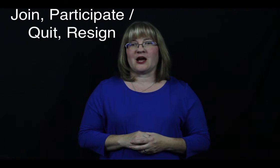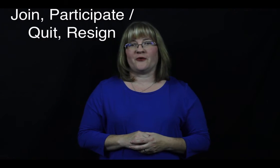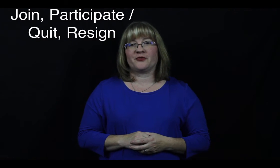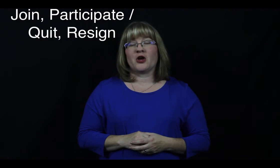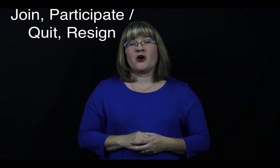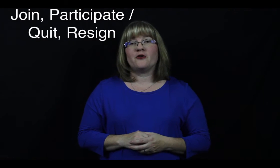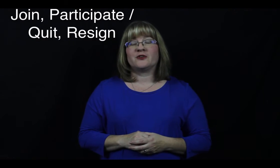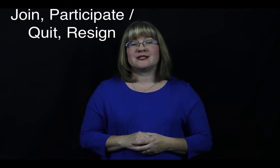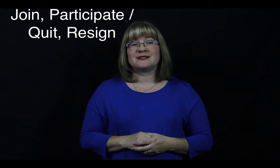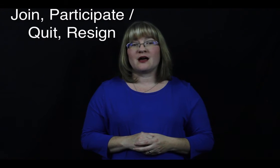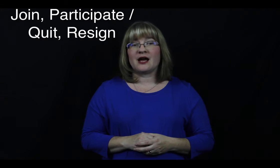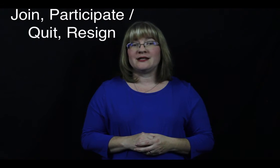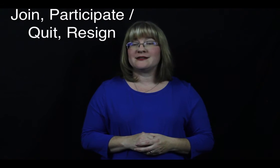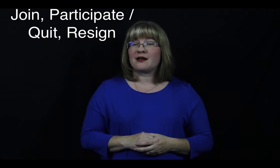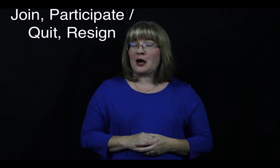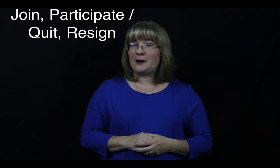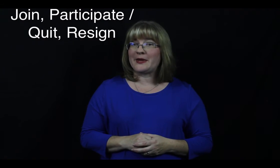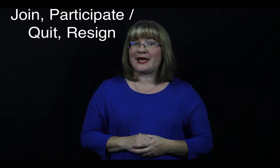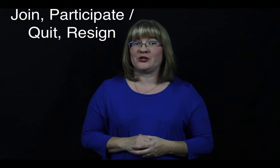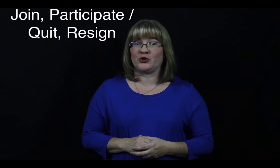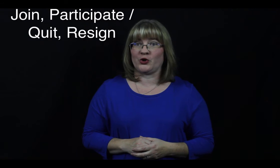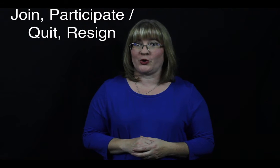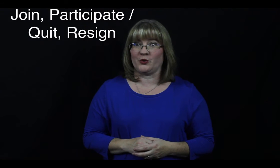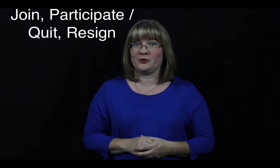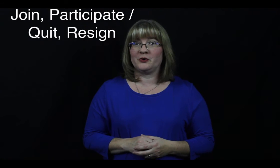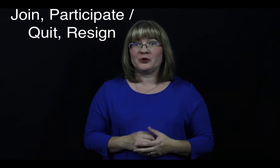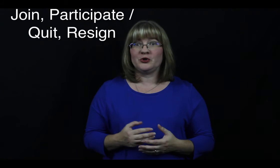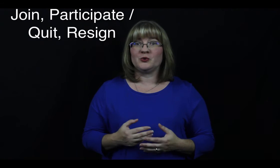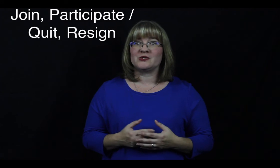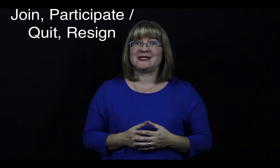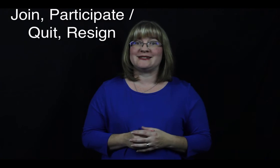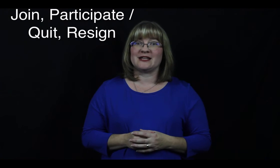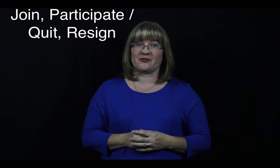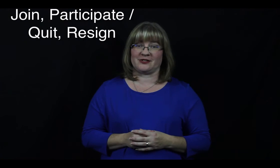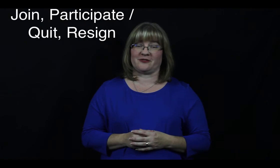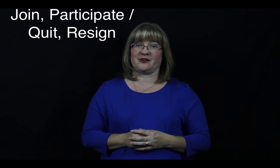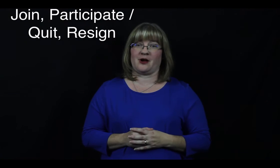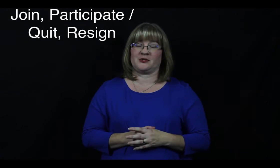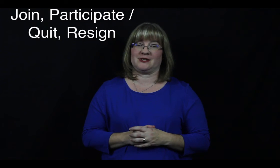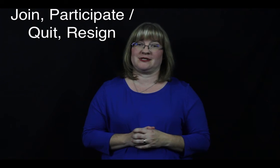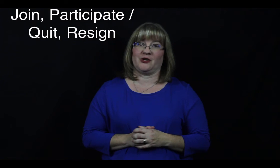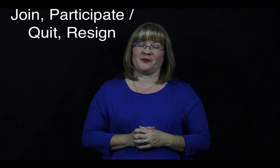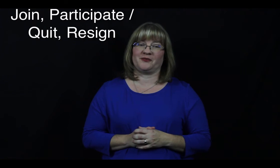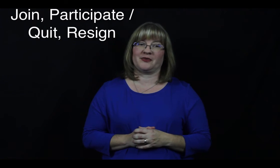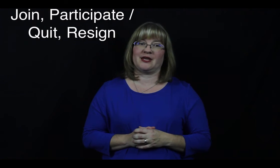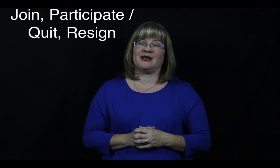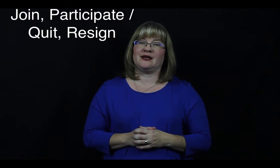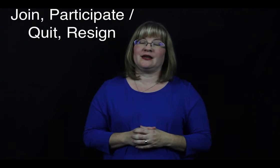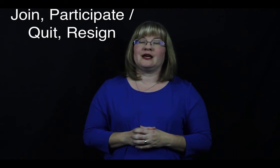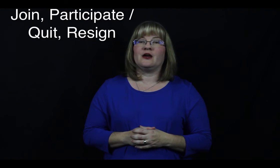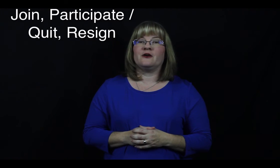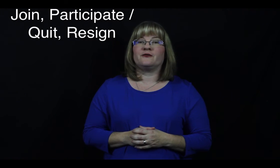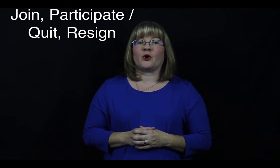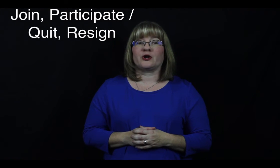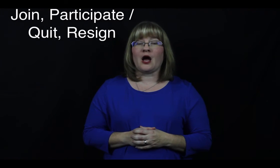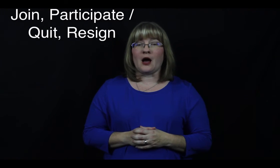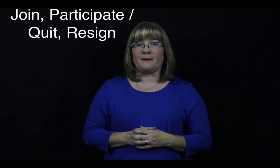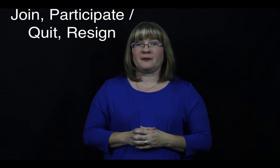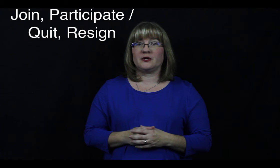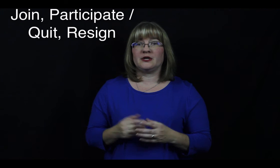Now, for the signs come and go, you will see several different options here. For come,